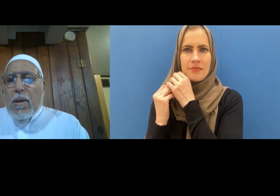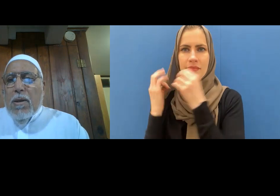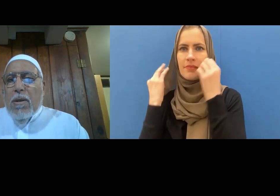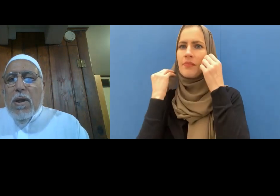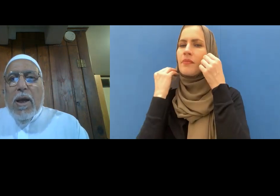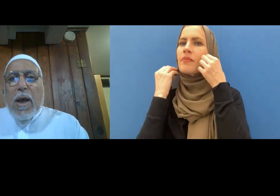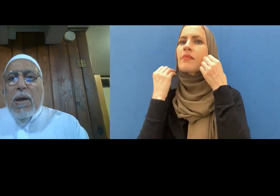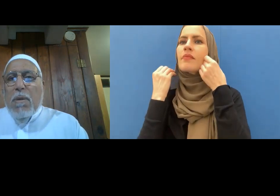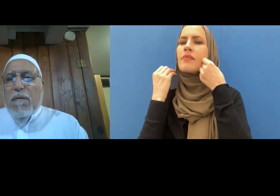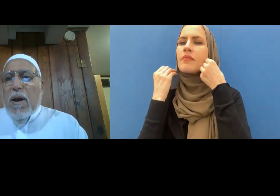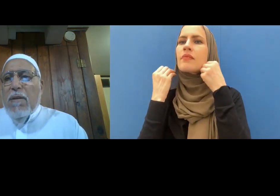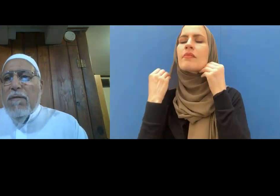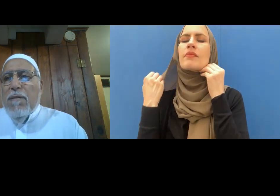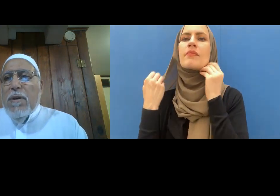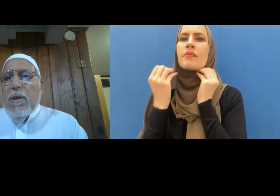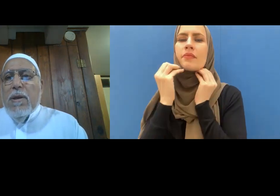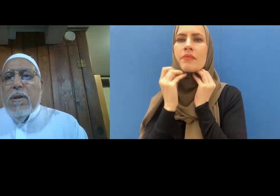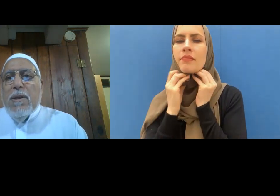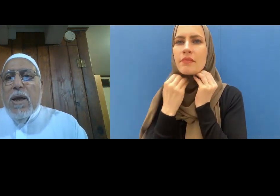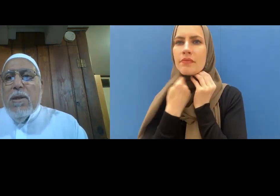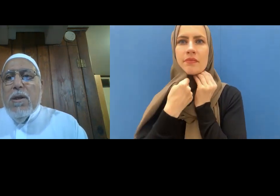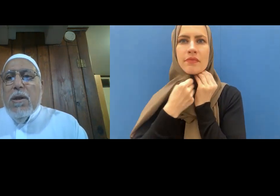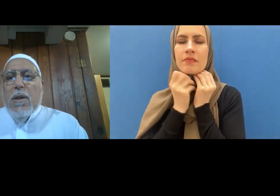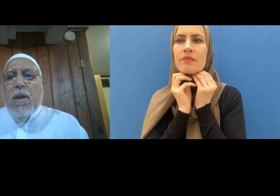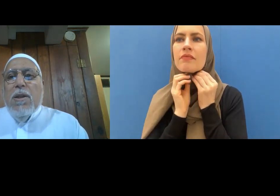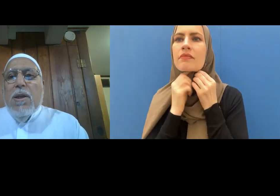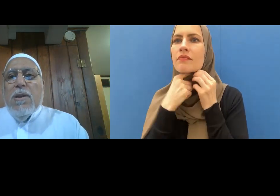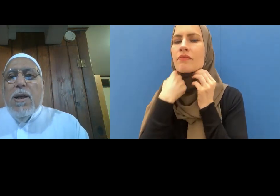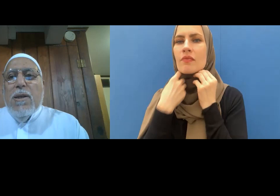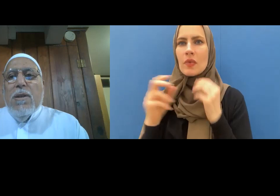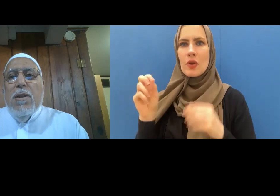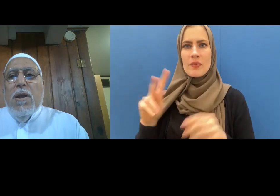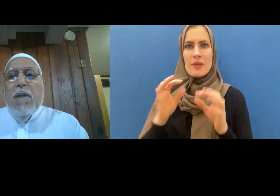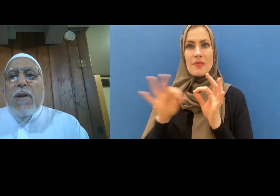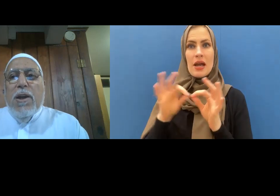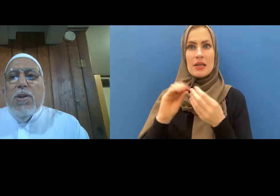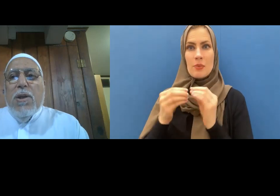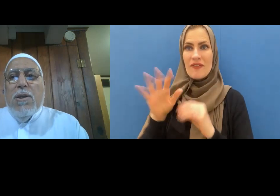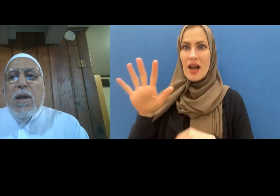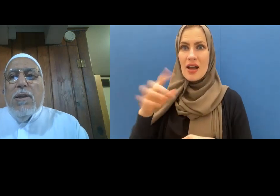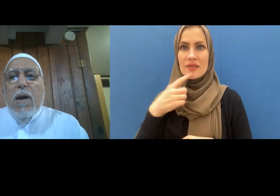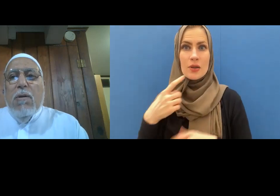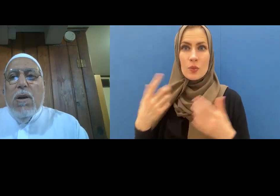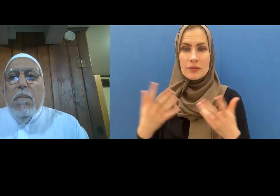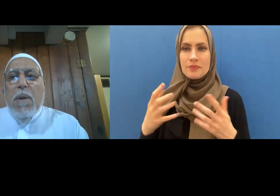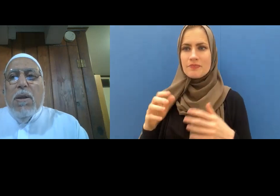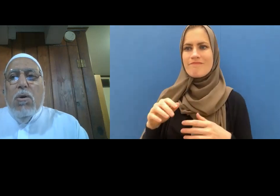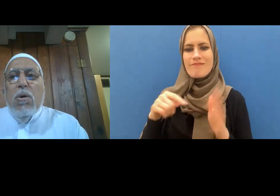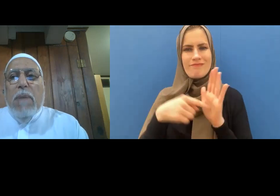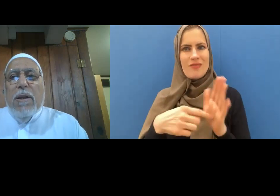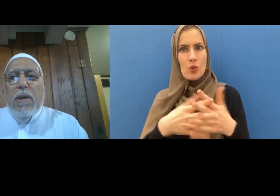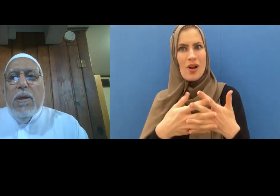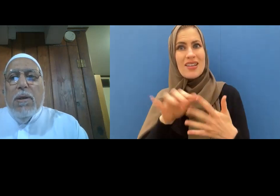Okay, then ayah number 5, it says that this is the revelation sent down by